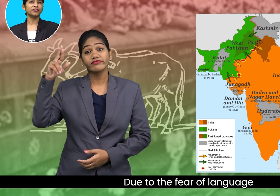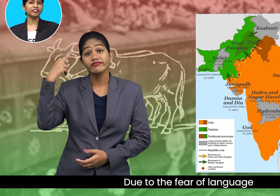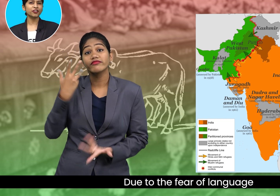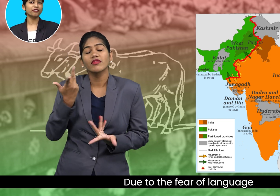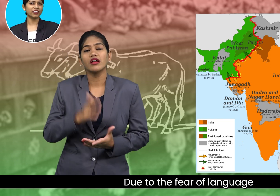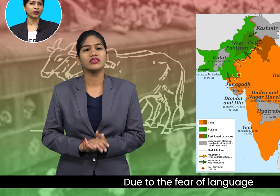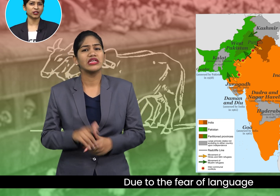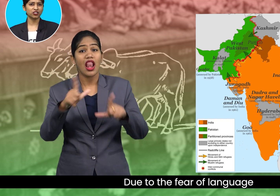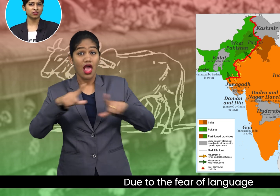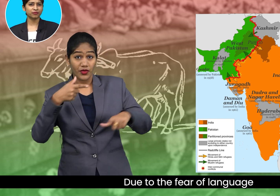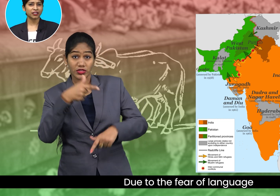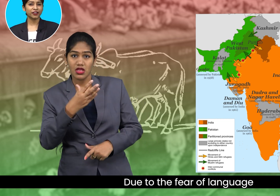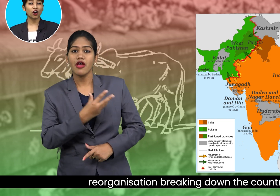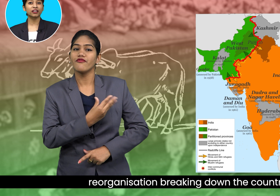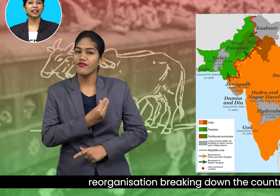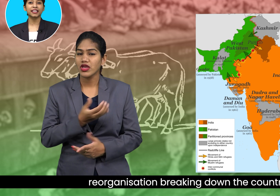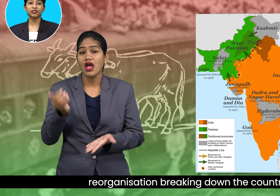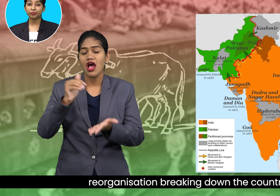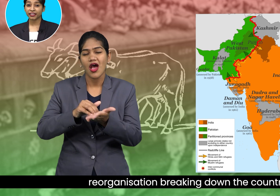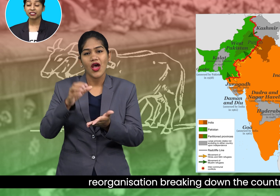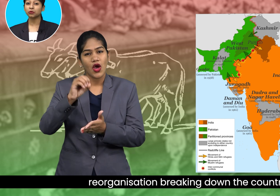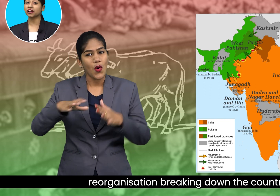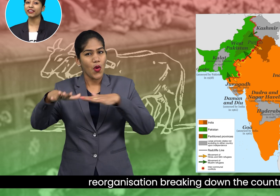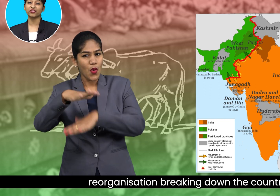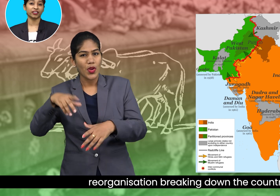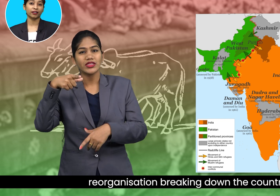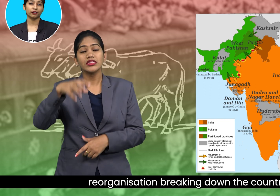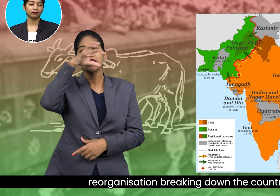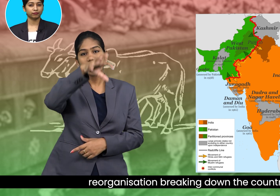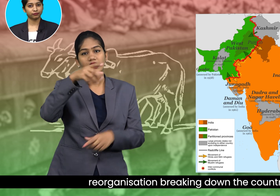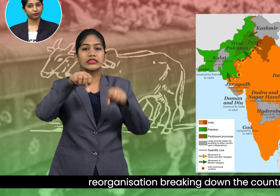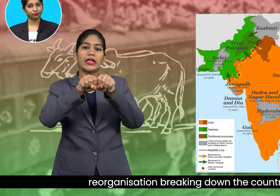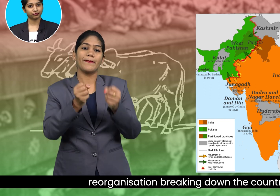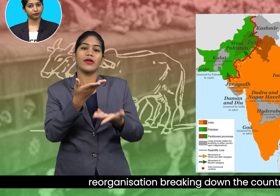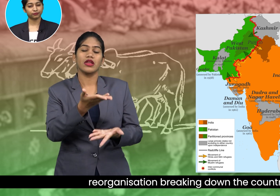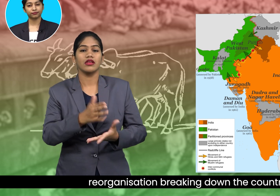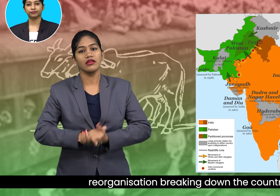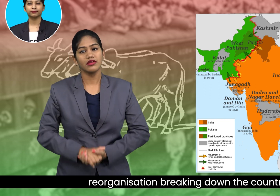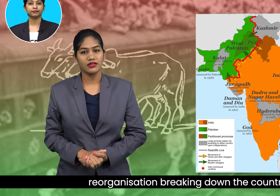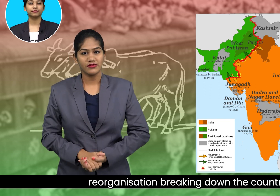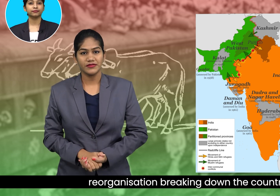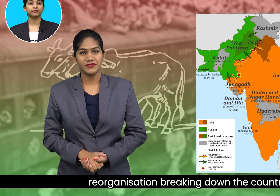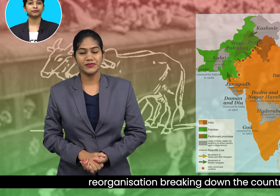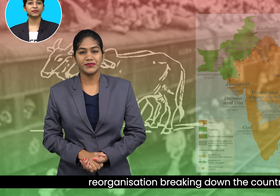Due to the fear of languages, reorganization breaking down the country.